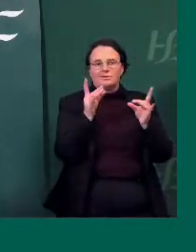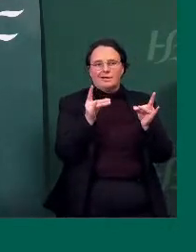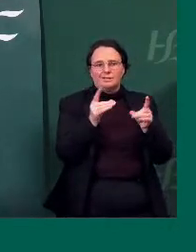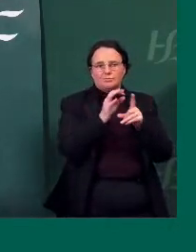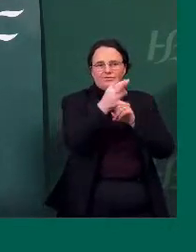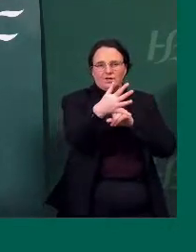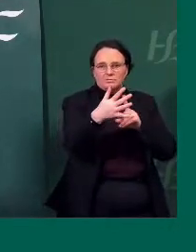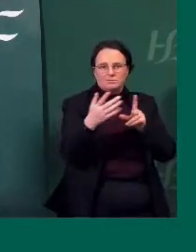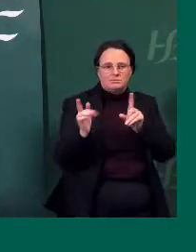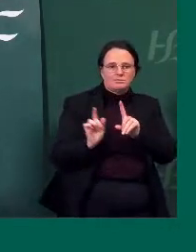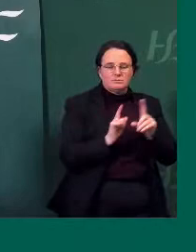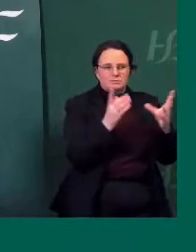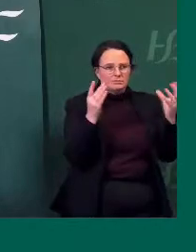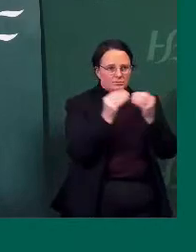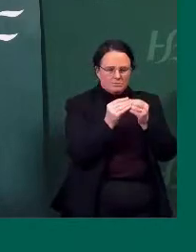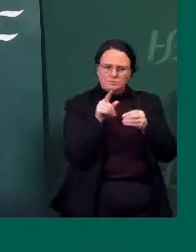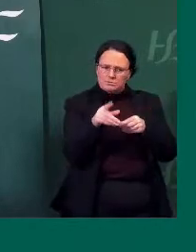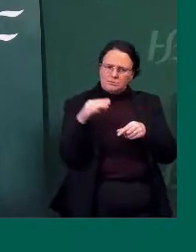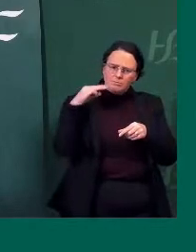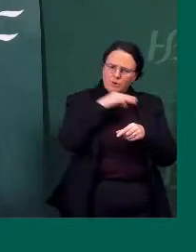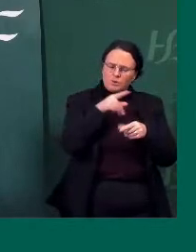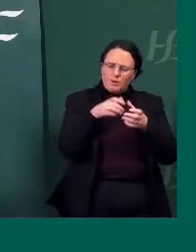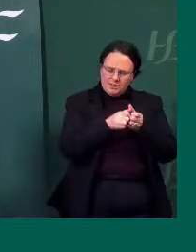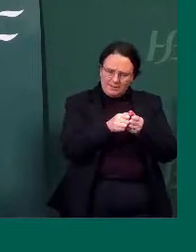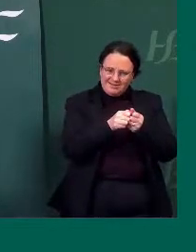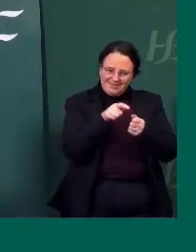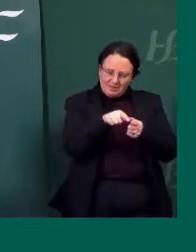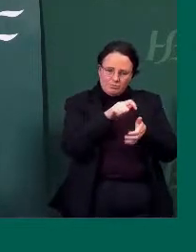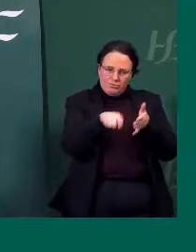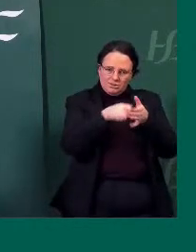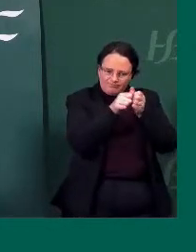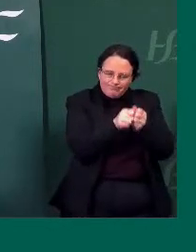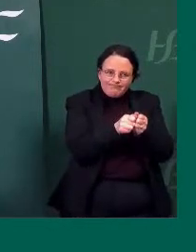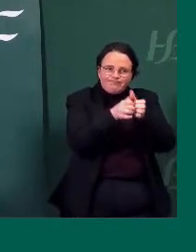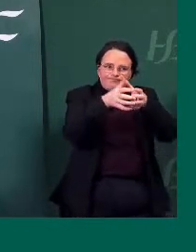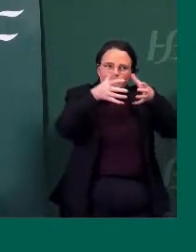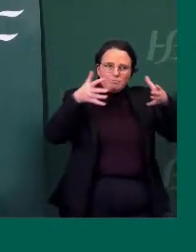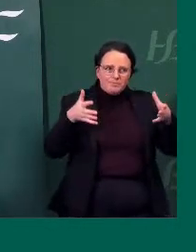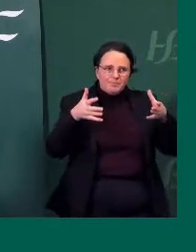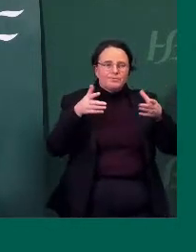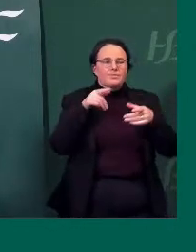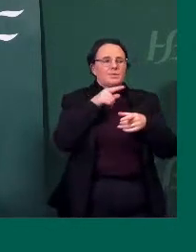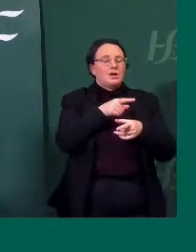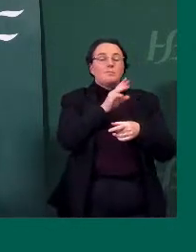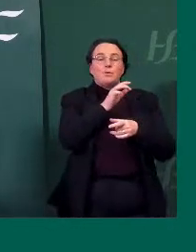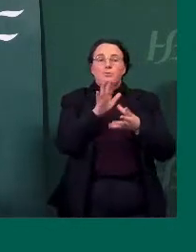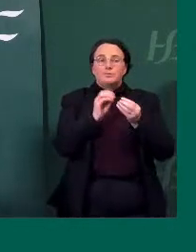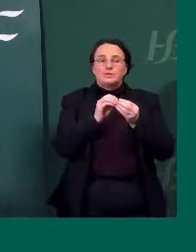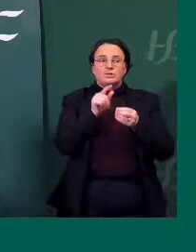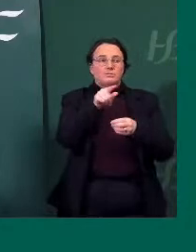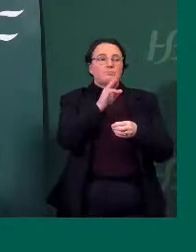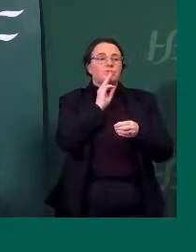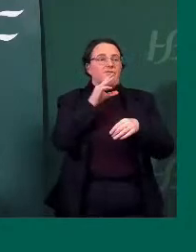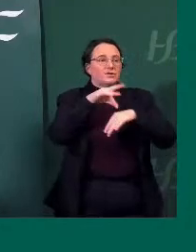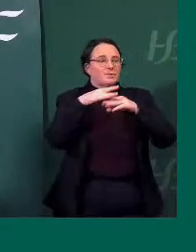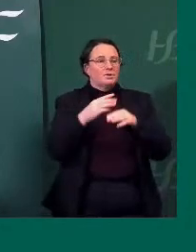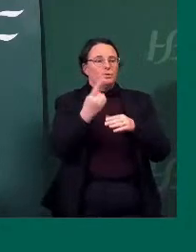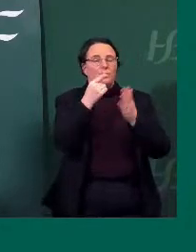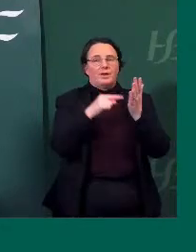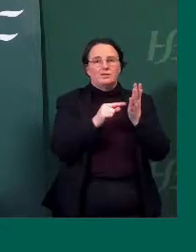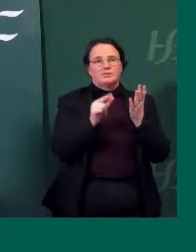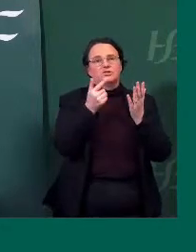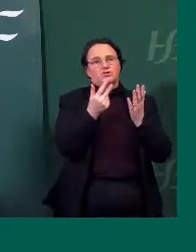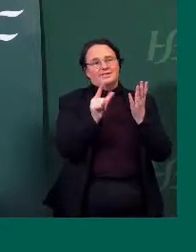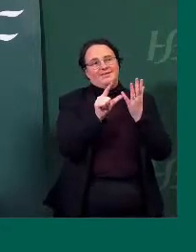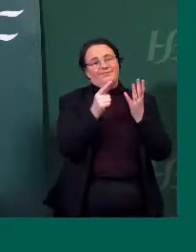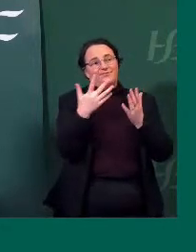these are very important initiatives, and we will continue to expand them. Paul mentioned the private hospital activity. So in the last, this week,